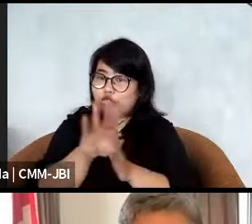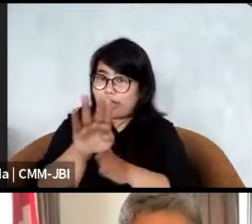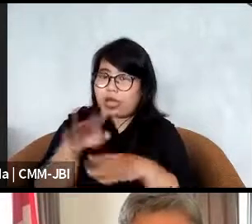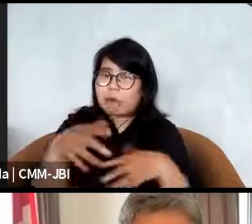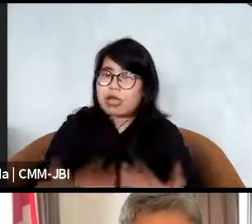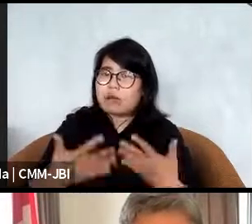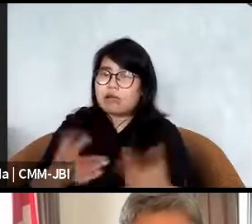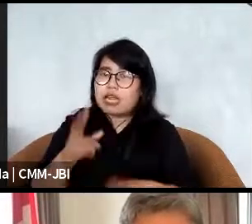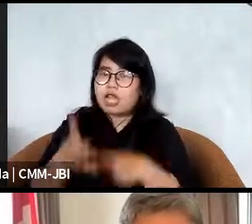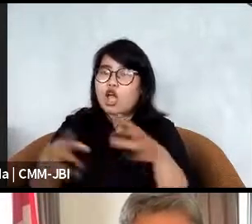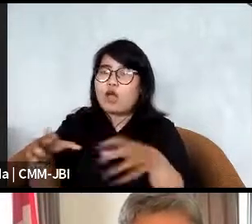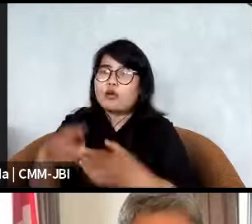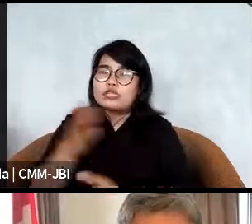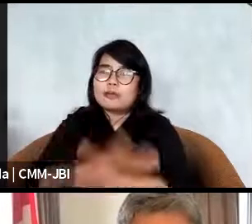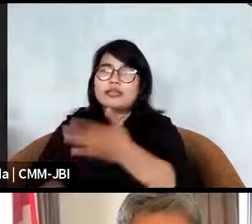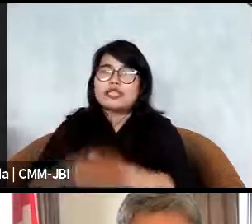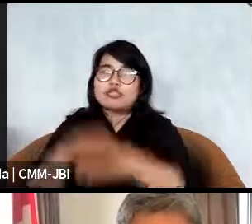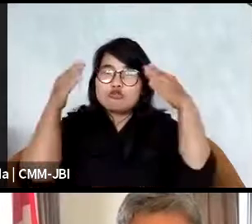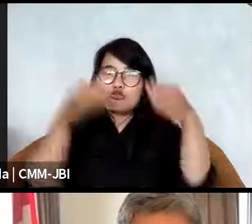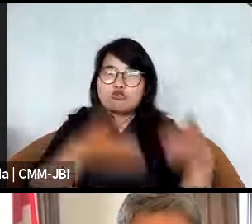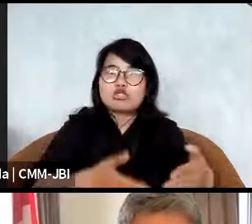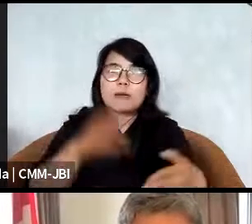away and